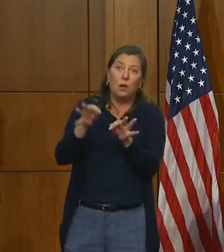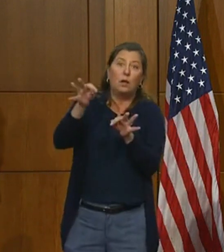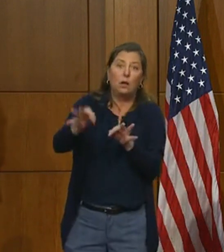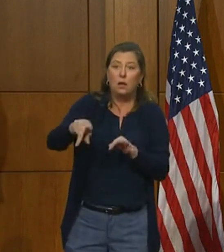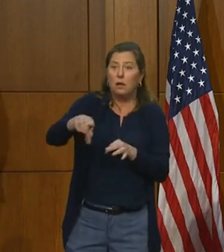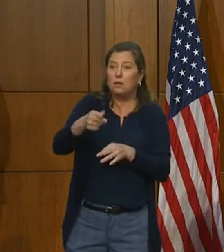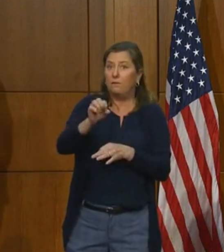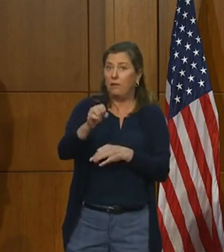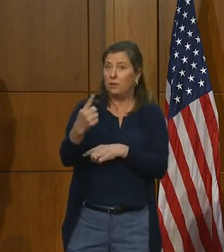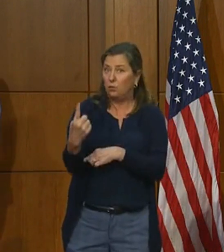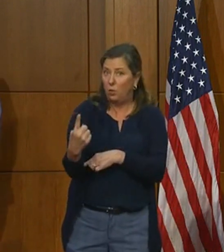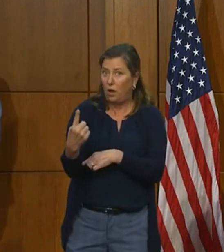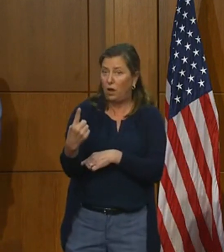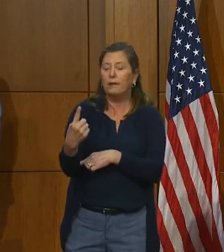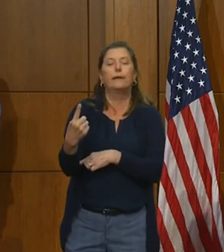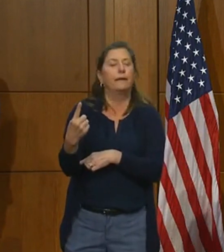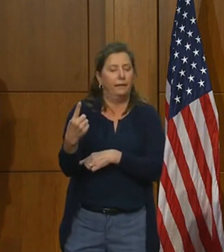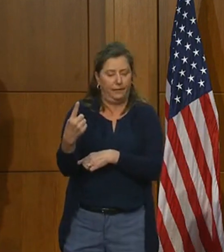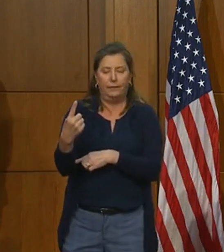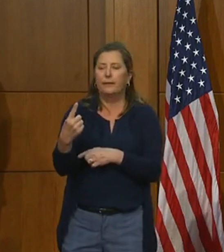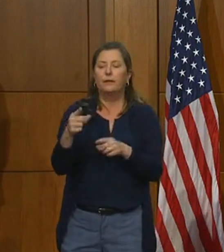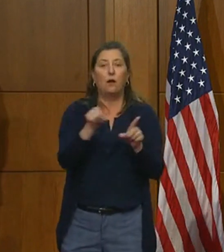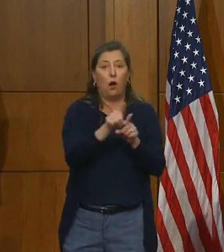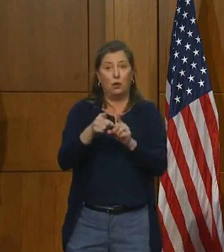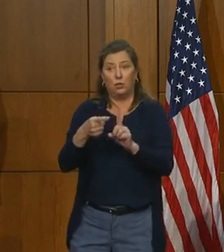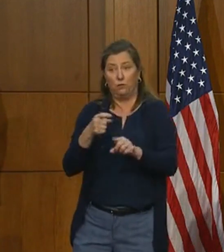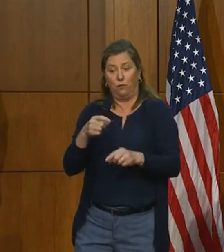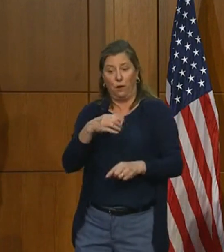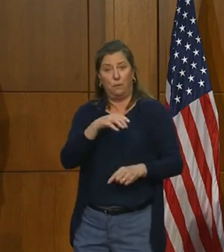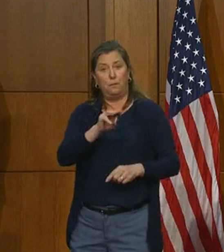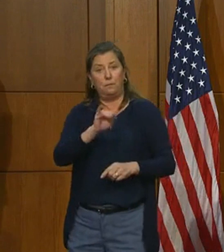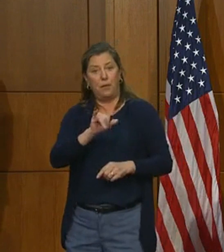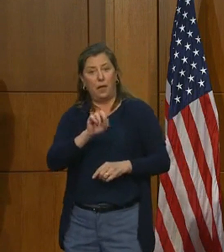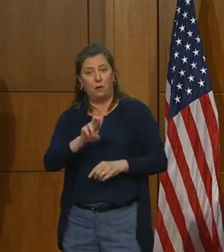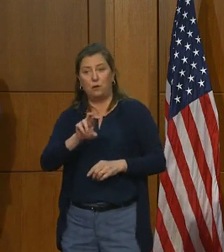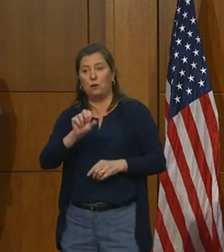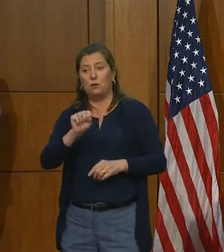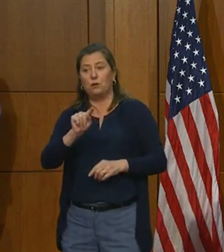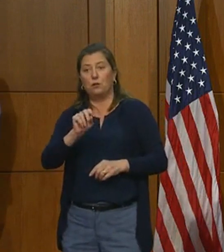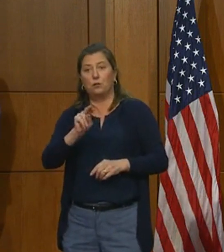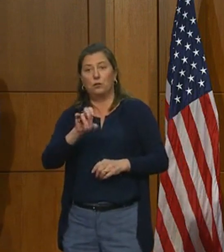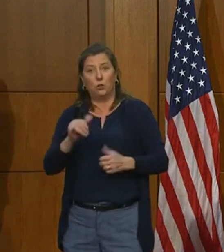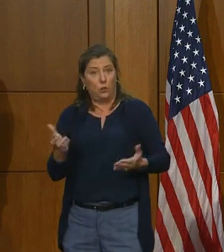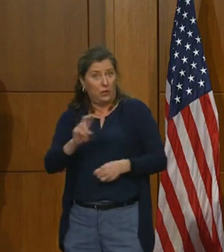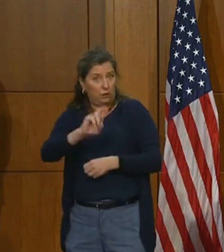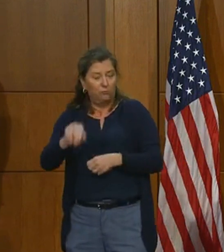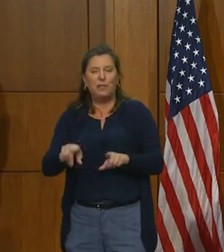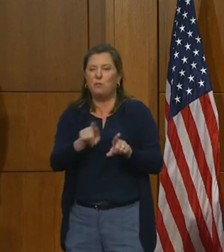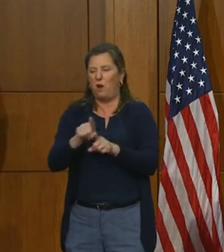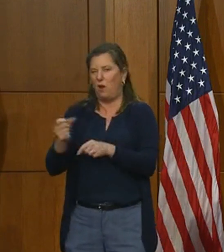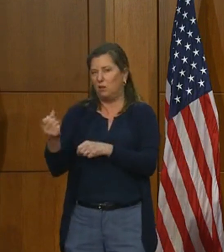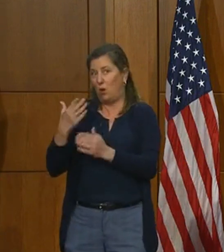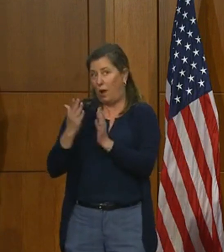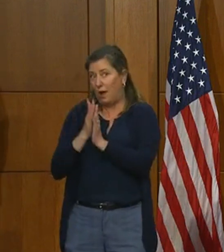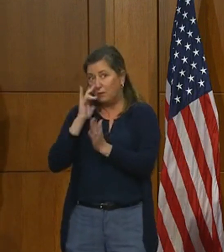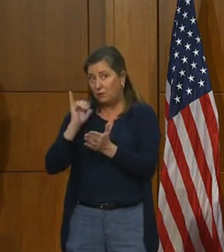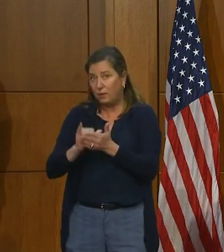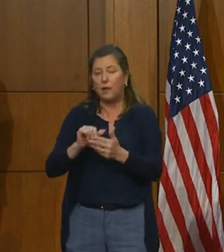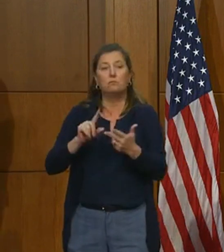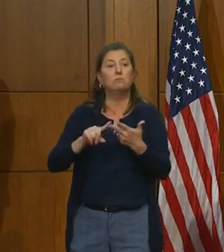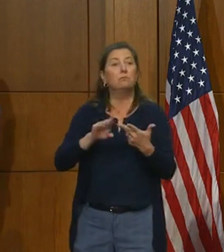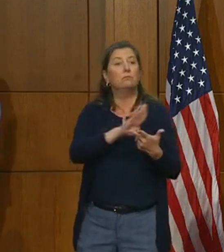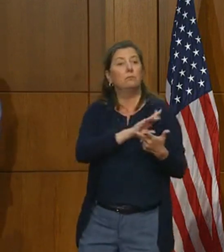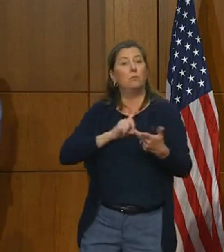phase one. We had the same from the mayor, Mayor Stoney, from Richmond yesterday. and also from the